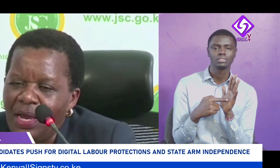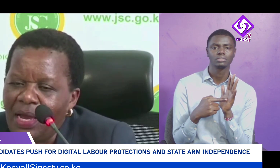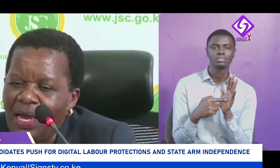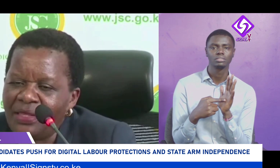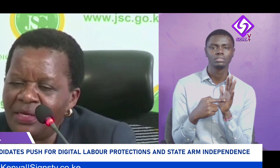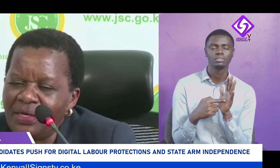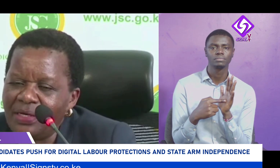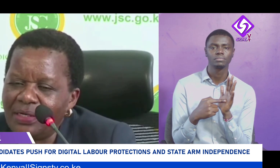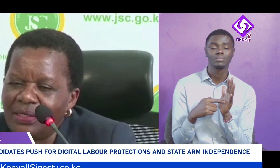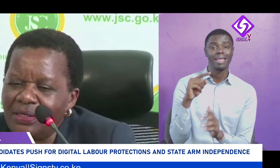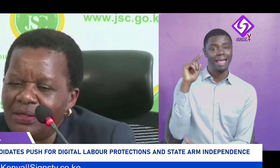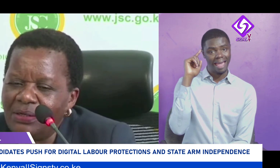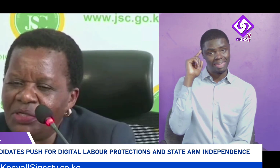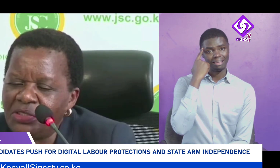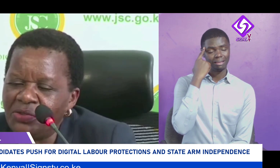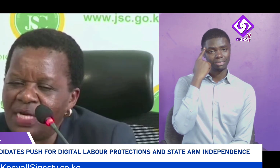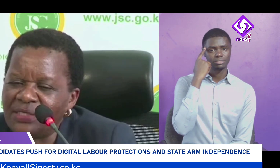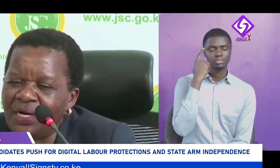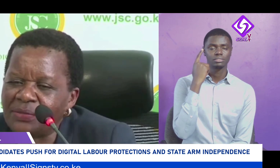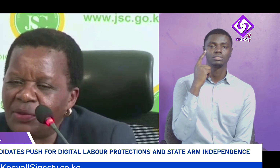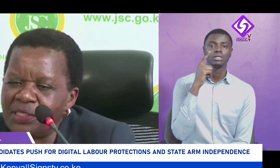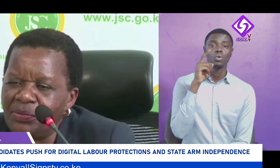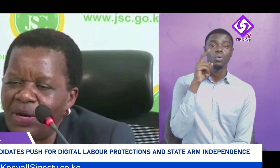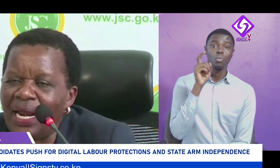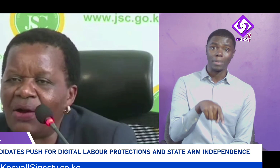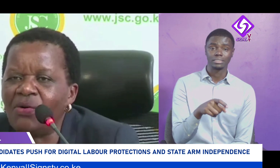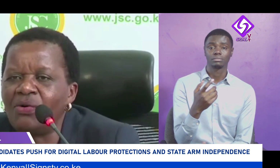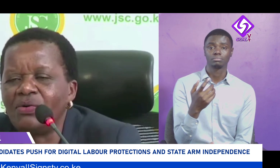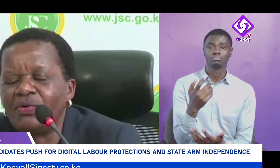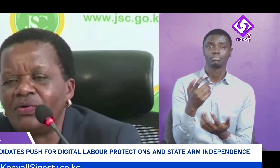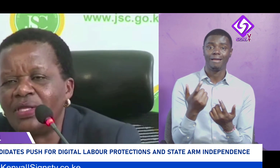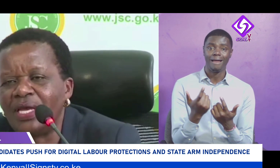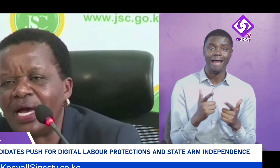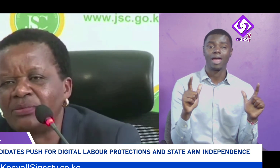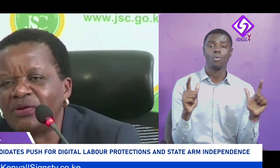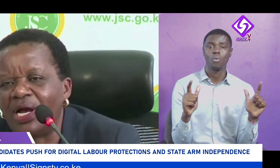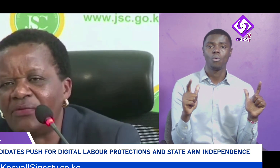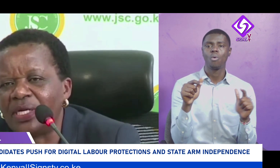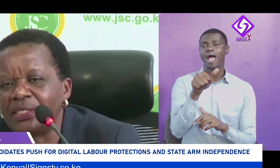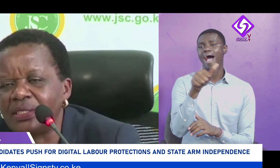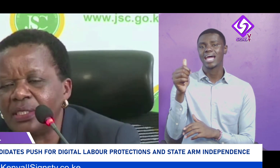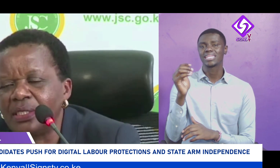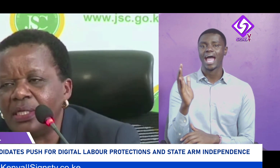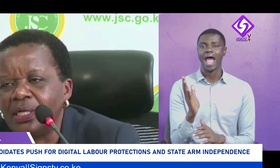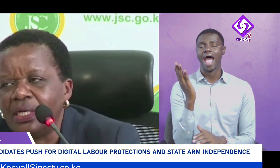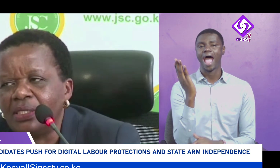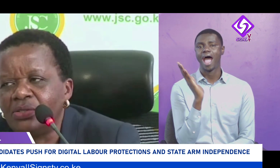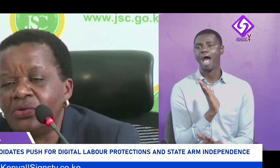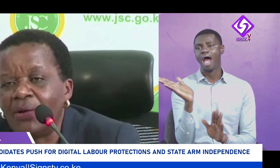I think we should, as far as possible, allow the other arms of government to do their